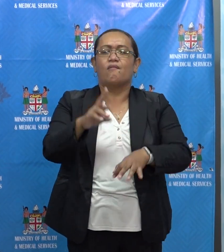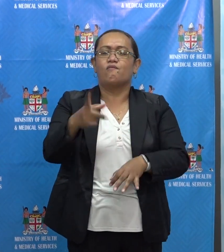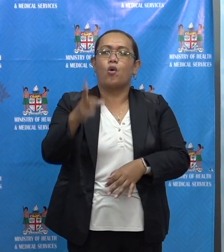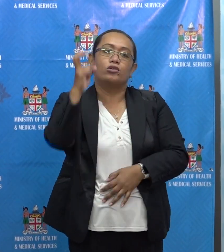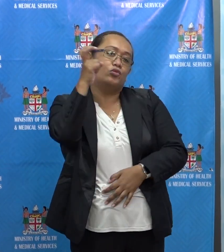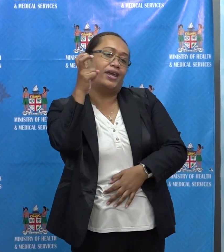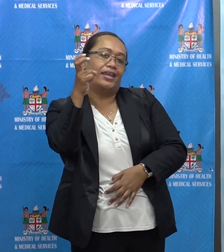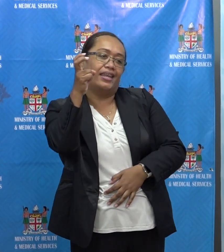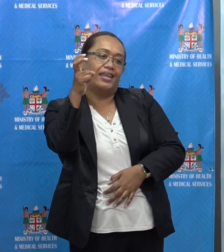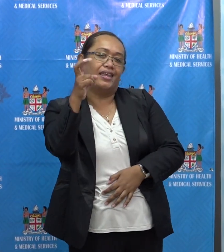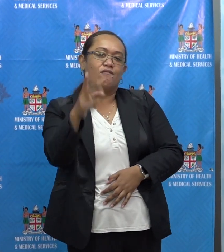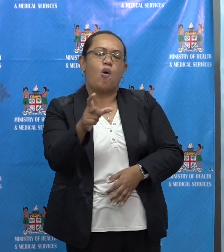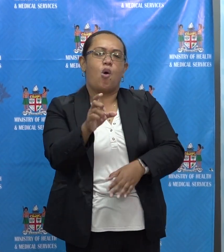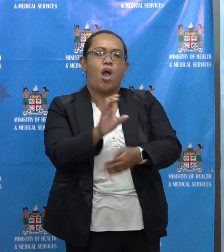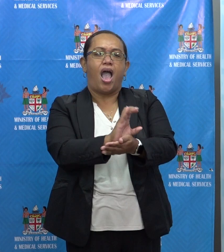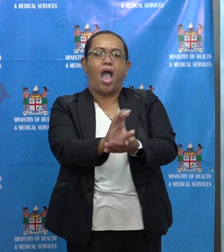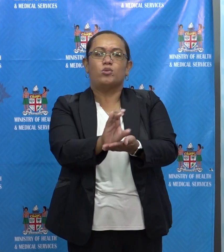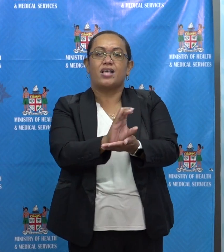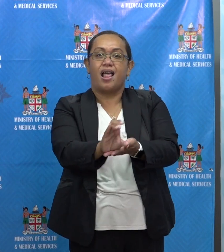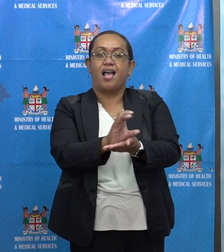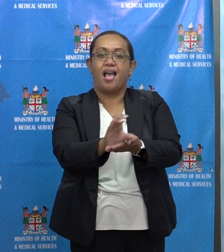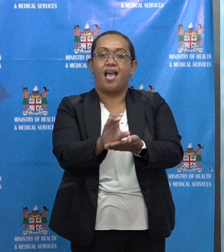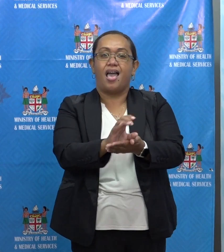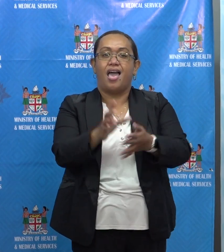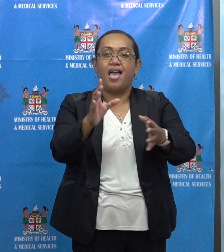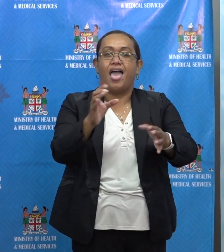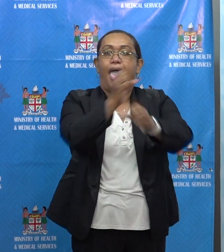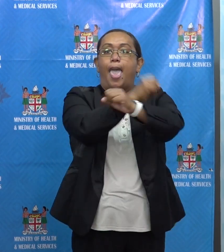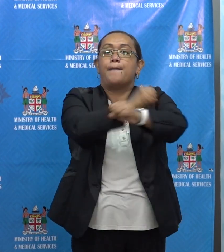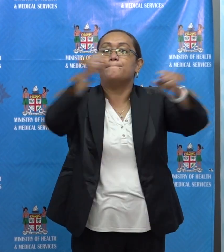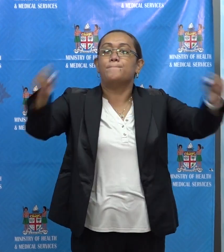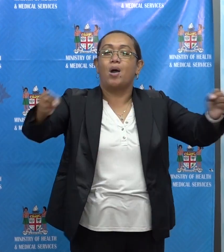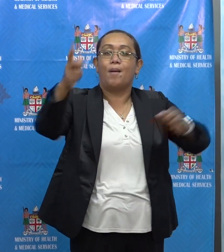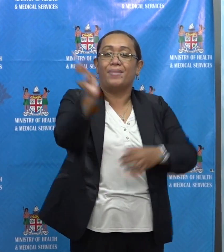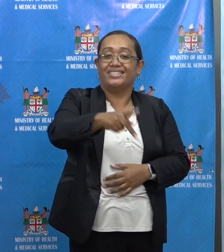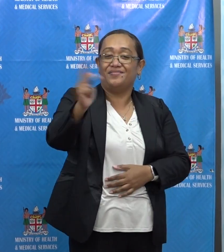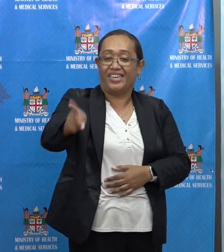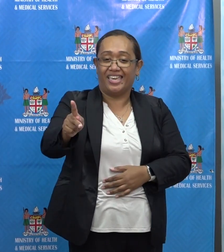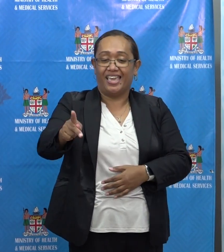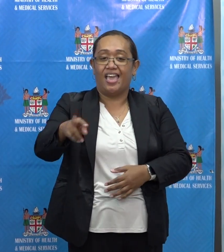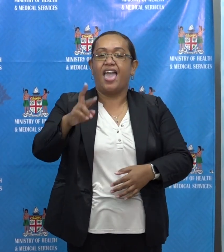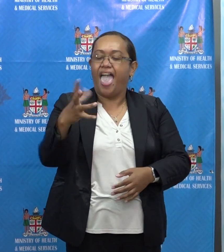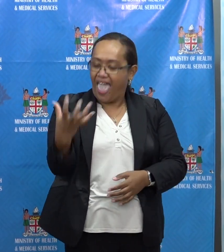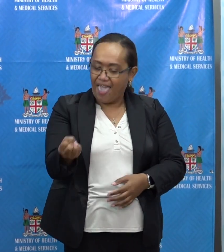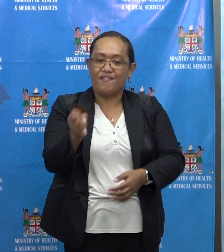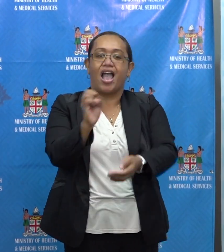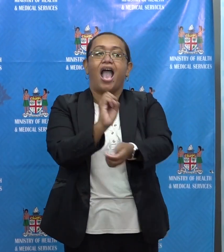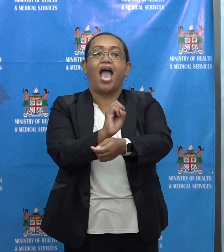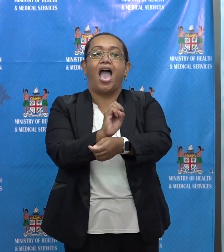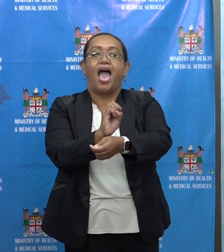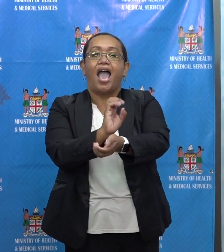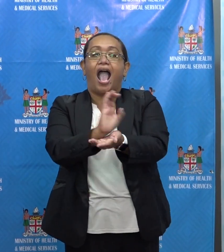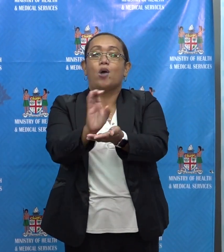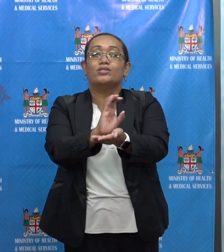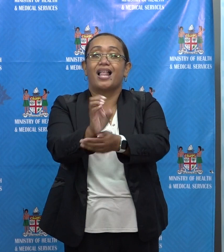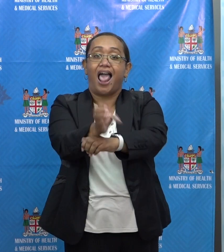trained. Empower Pacific is one of our group of counselors that we work with as an